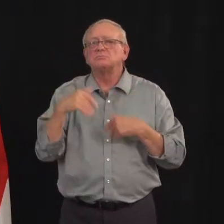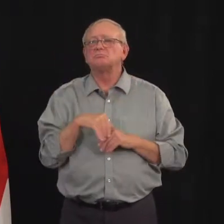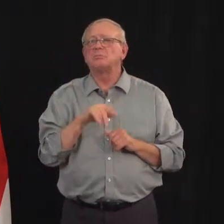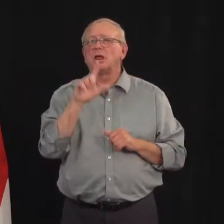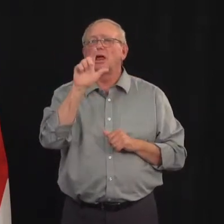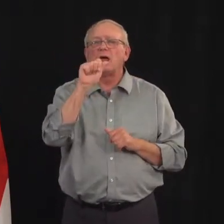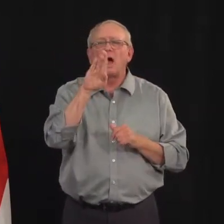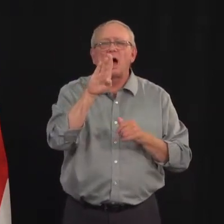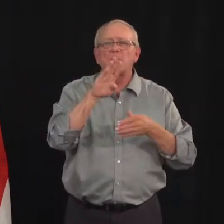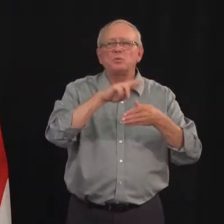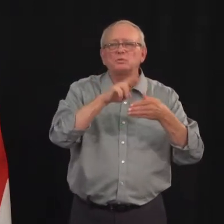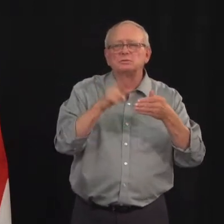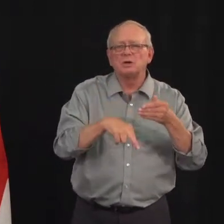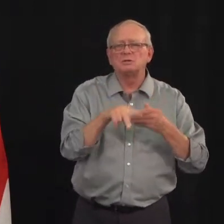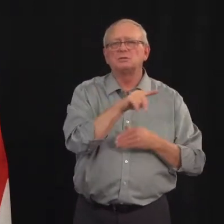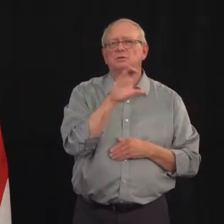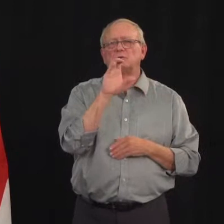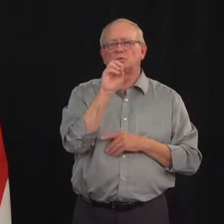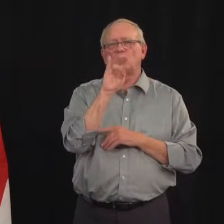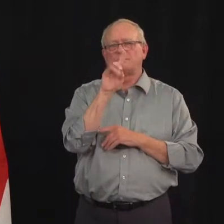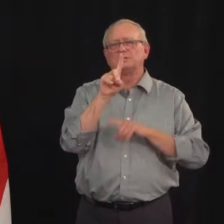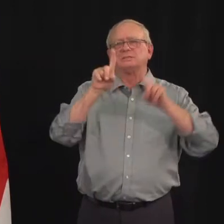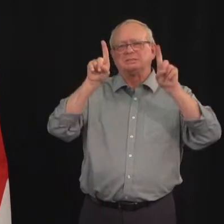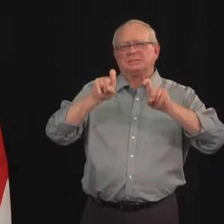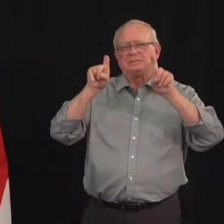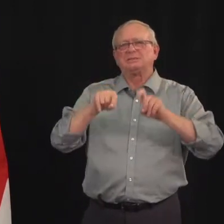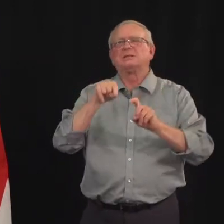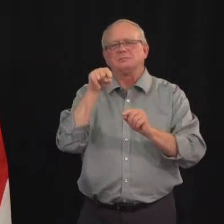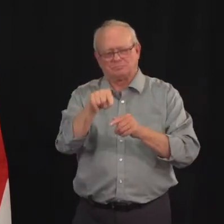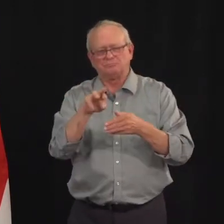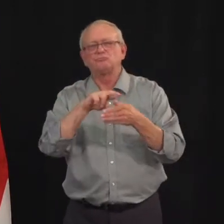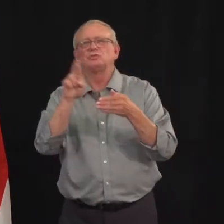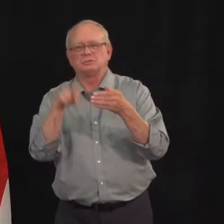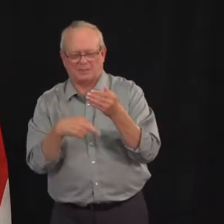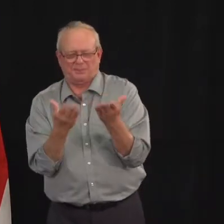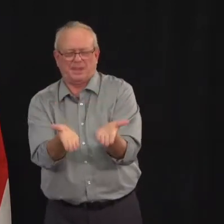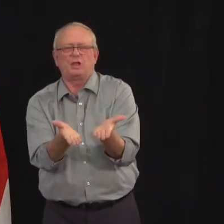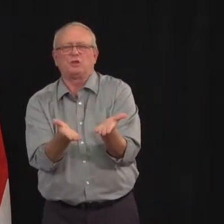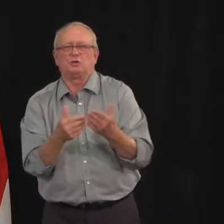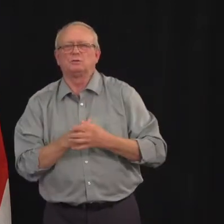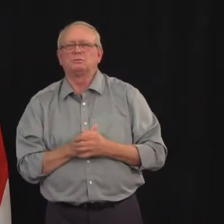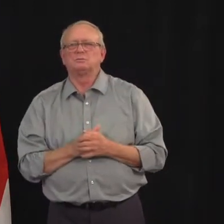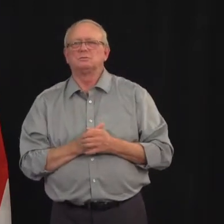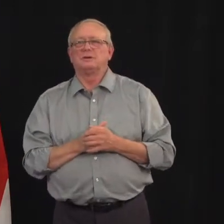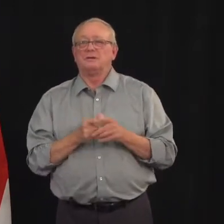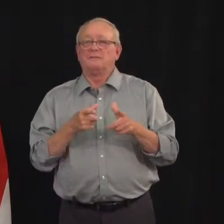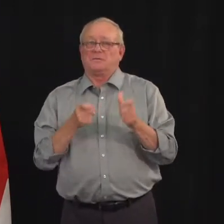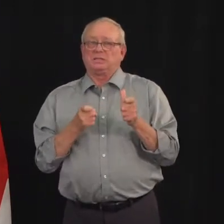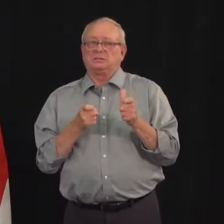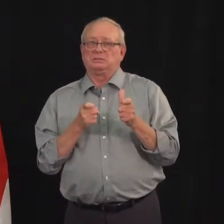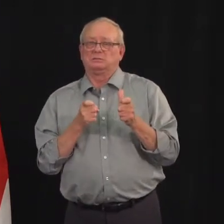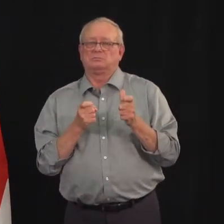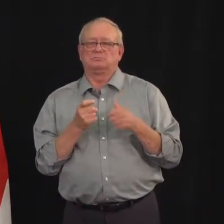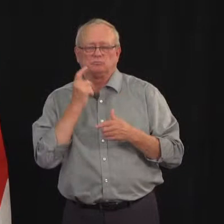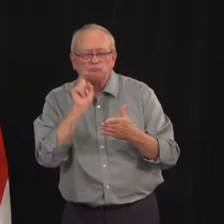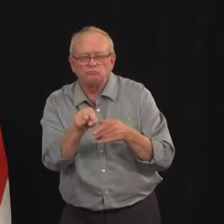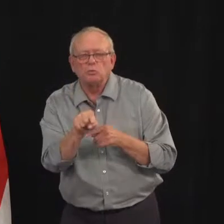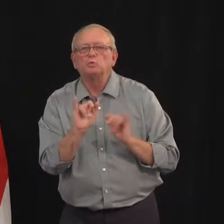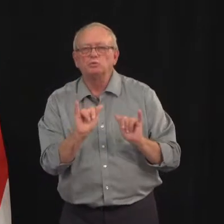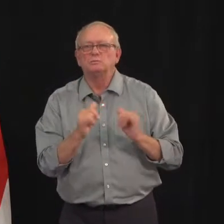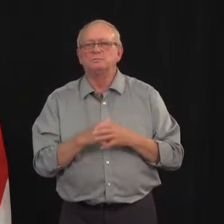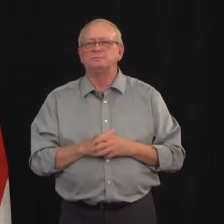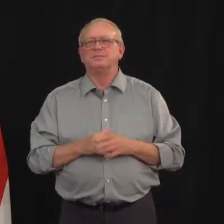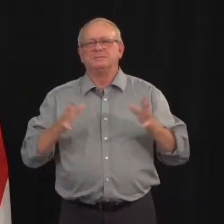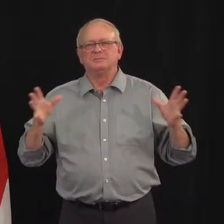get your results as you can see them online as soon as they are available. I encourage Albertans to sign up for a